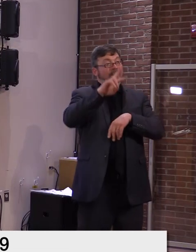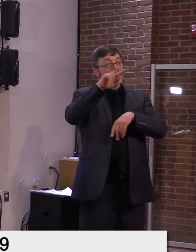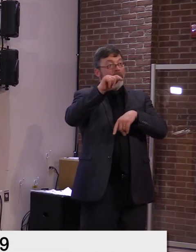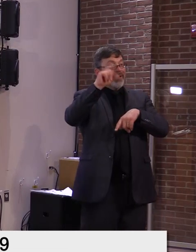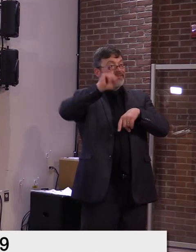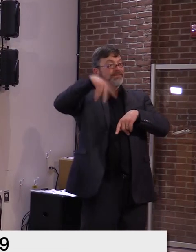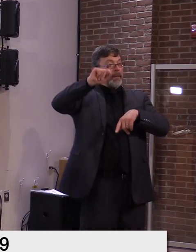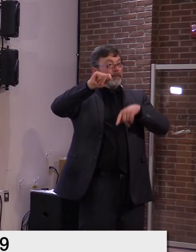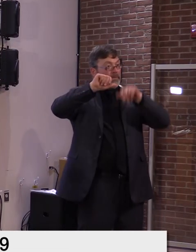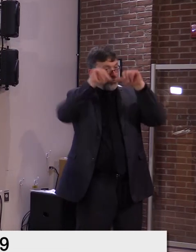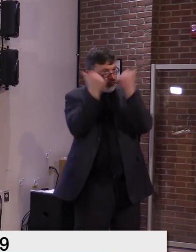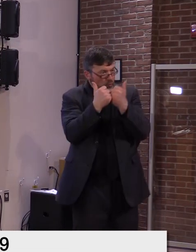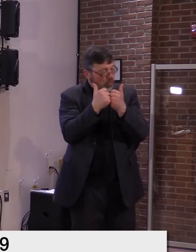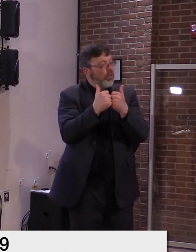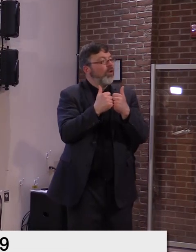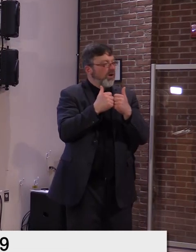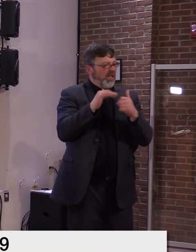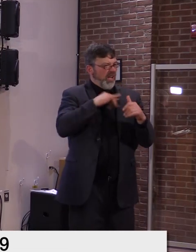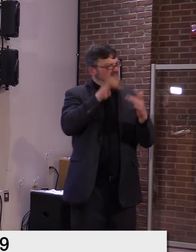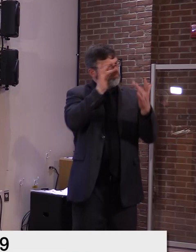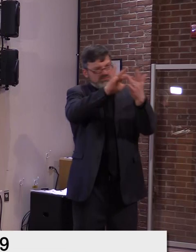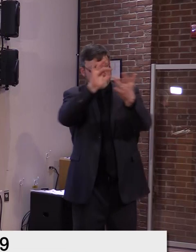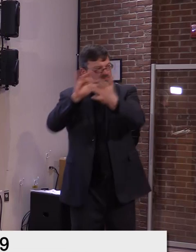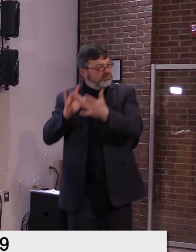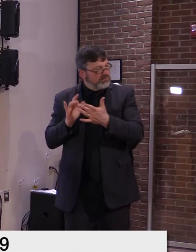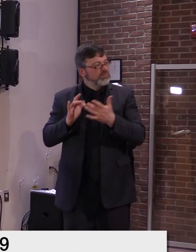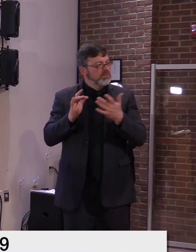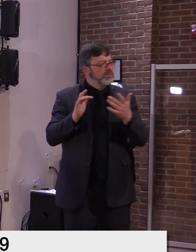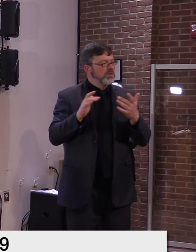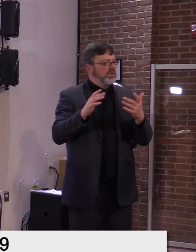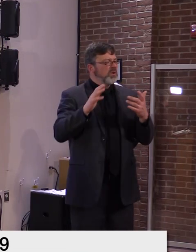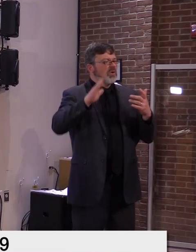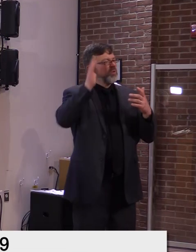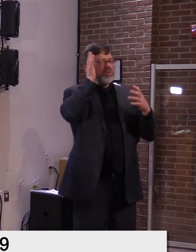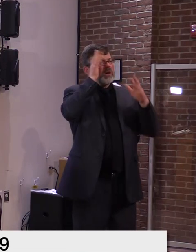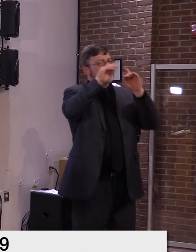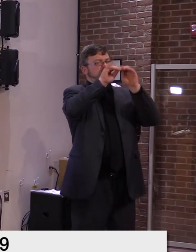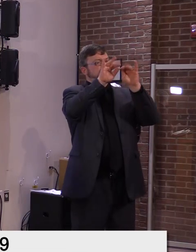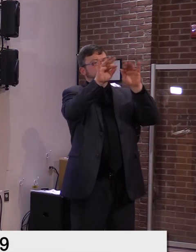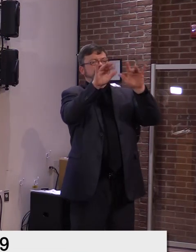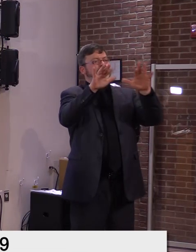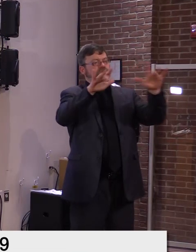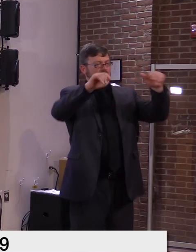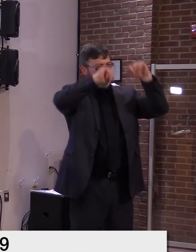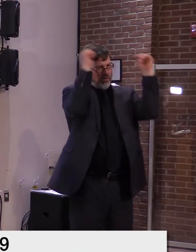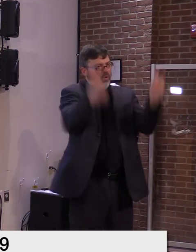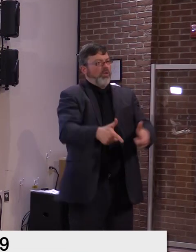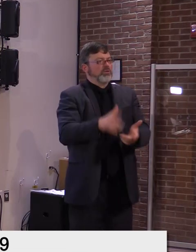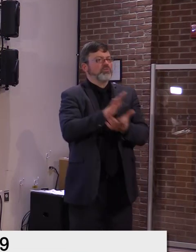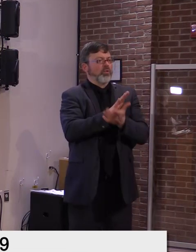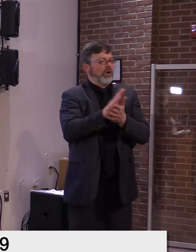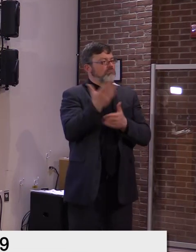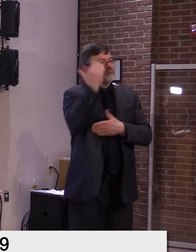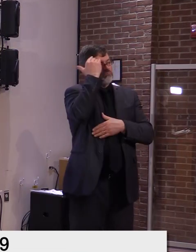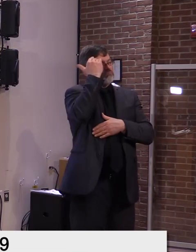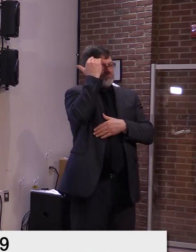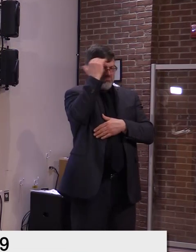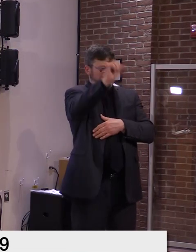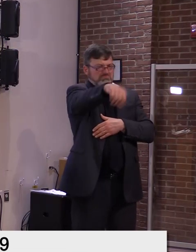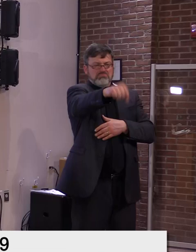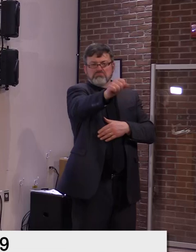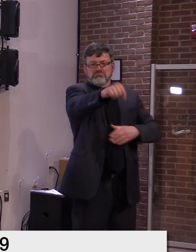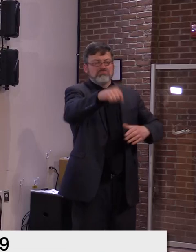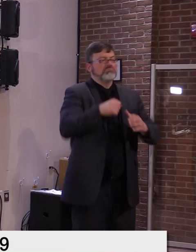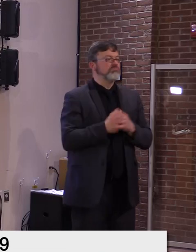our pre-K-12 education system is fully aware of this initiative. I think that's why you've heard today